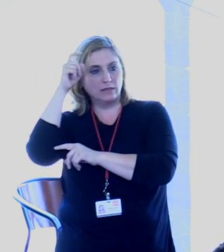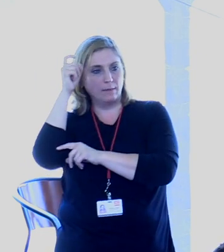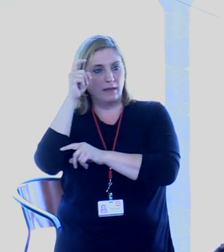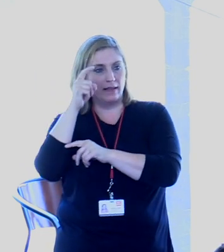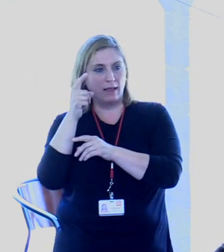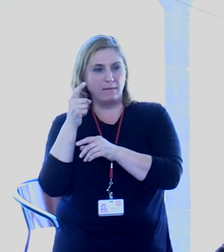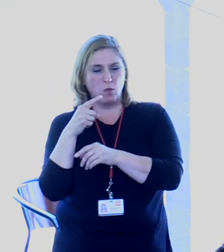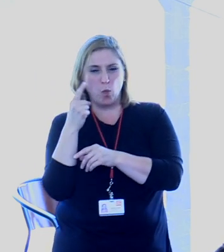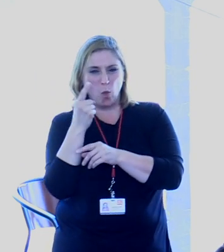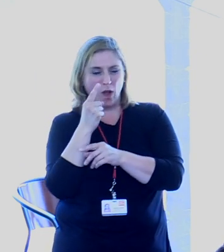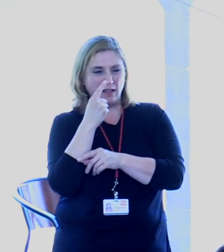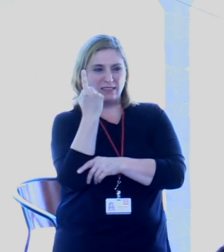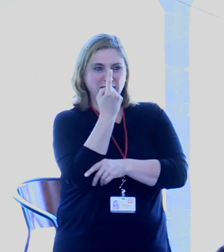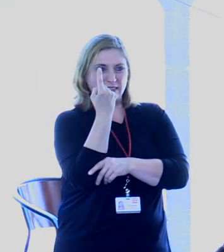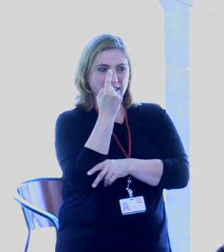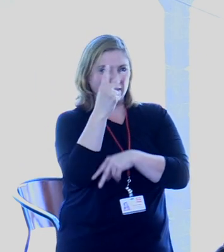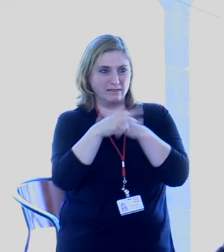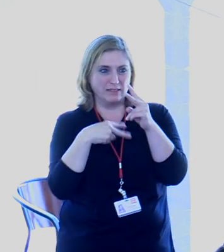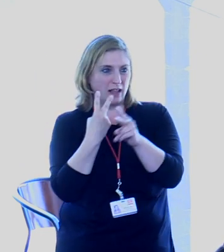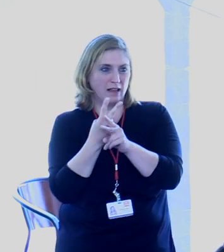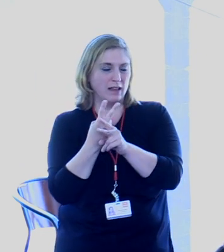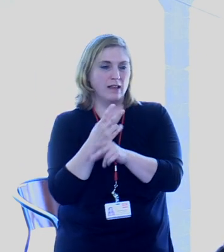single type, okay?